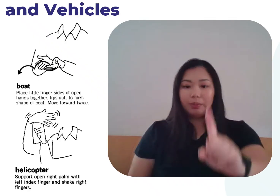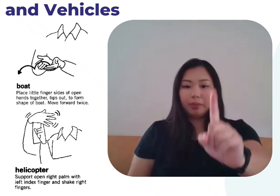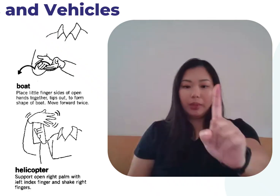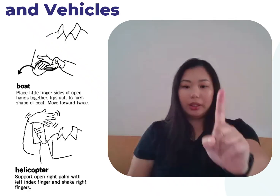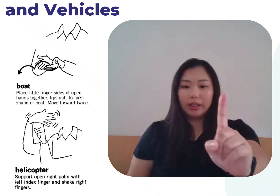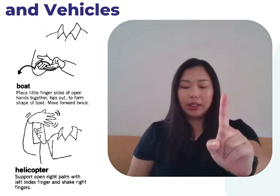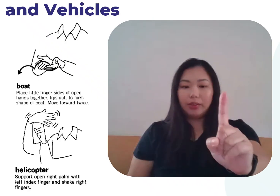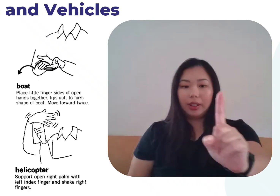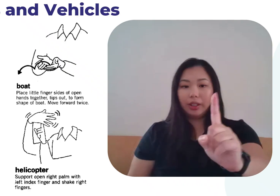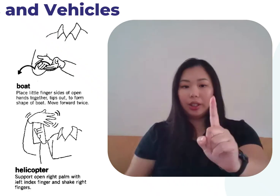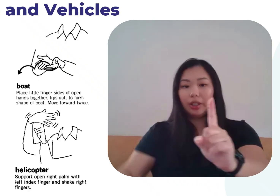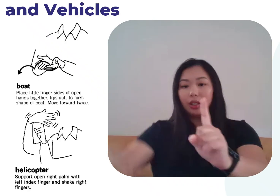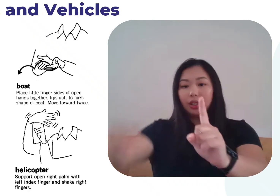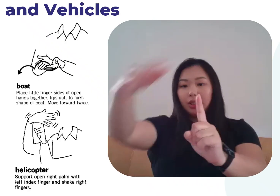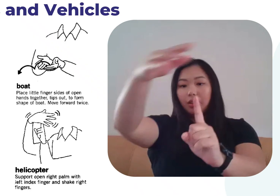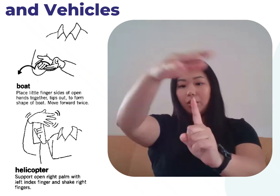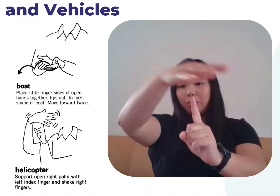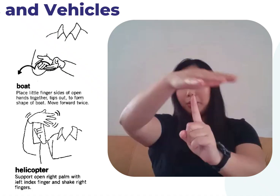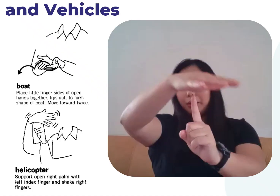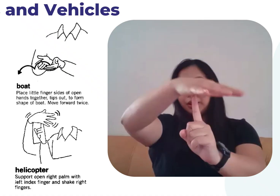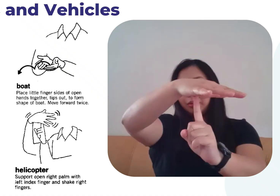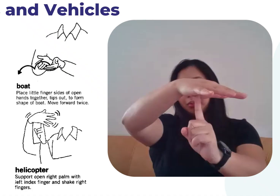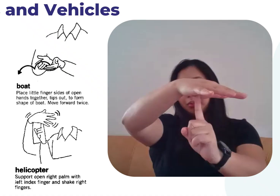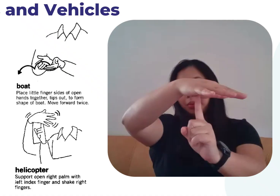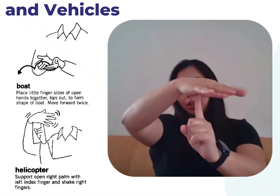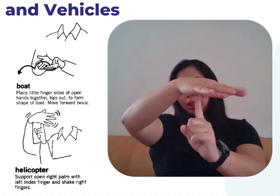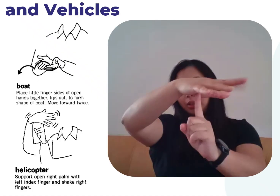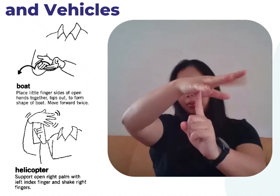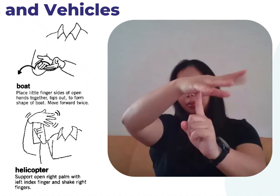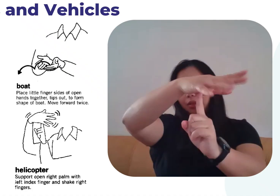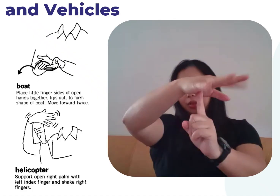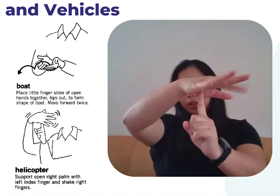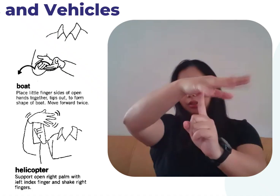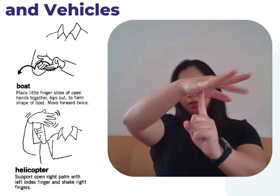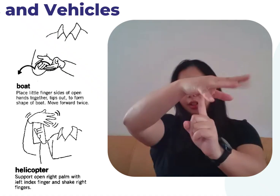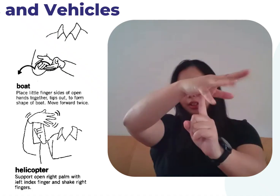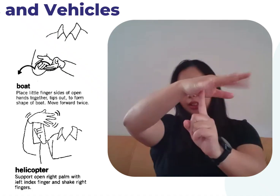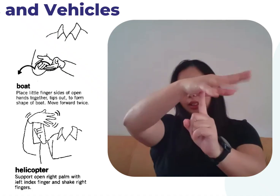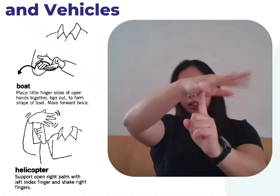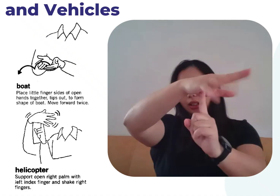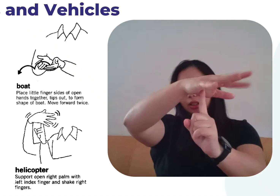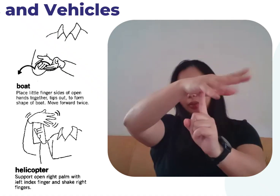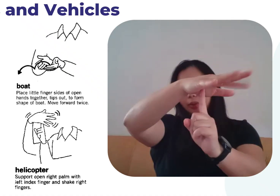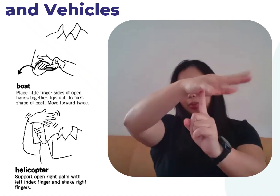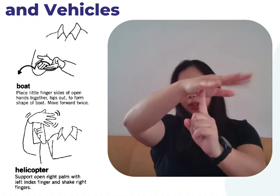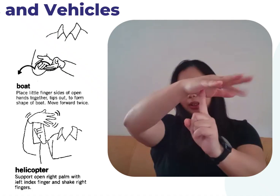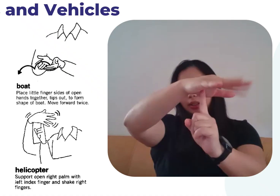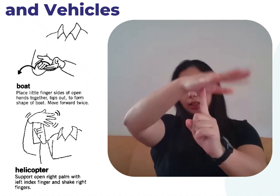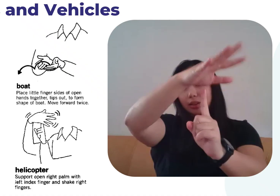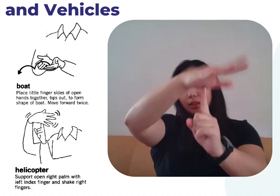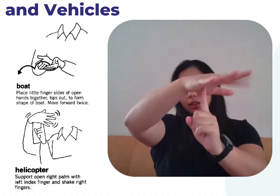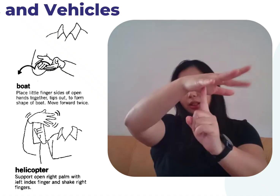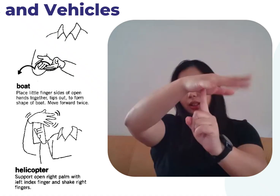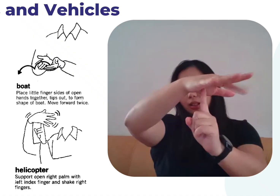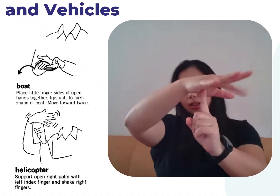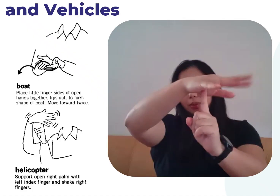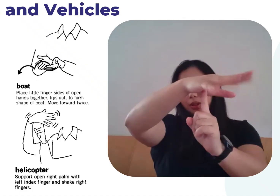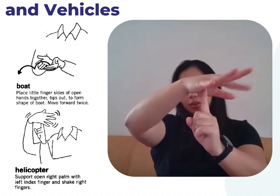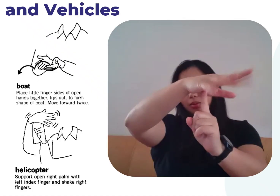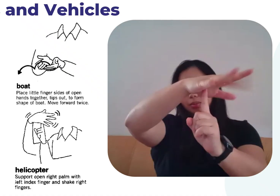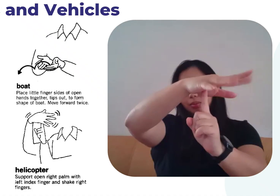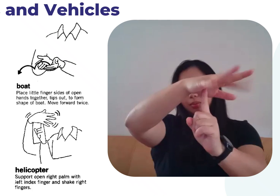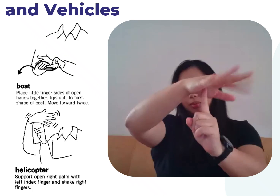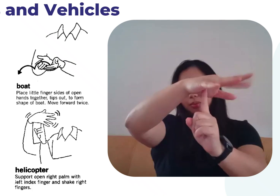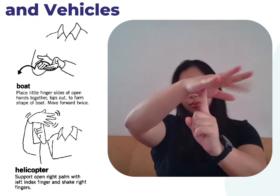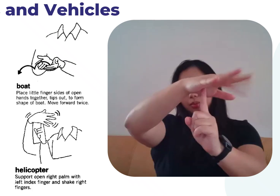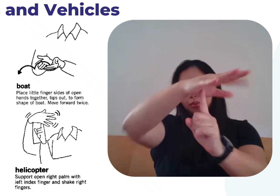Helicopter, index finger, open palm, and wiggle your fingers like the helicopter blades. Helicopter.